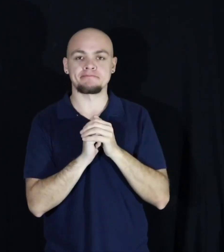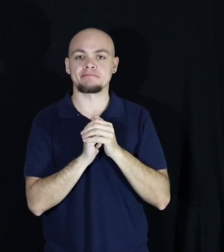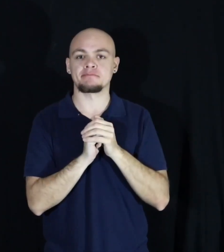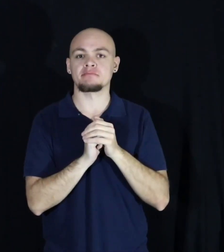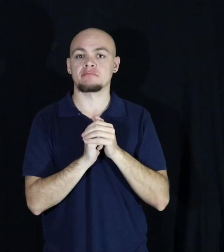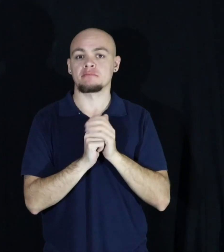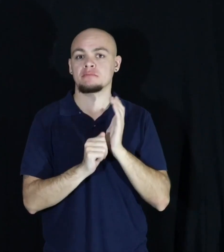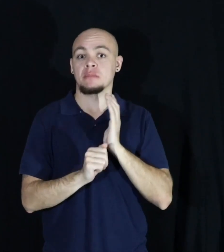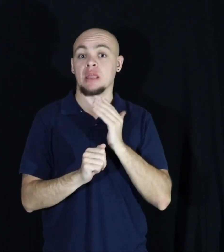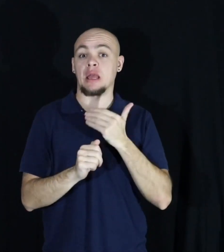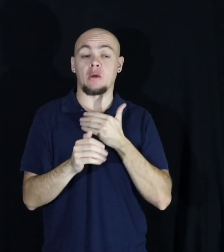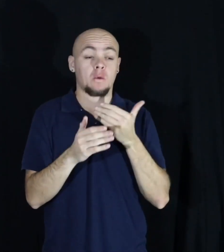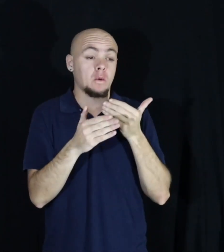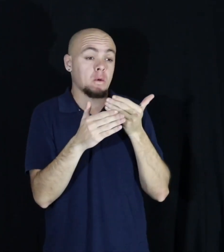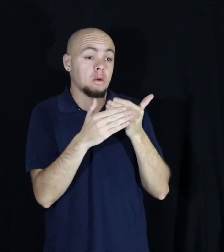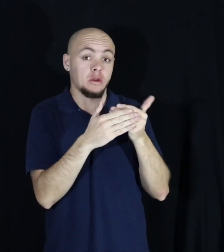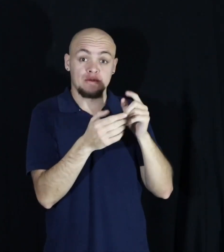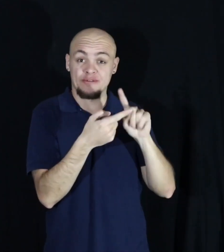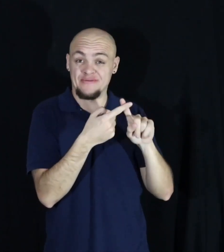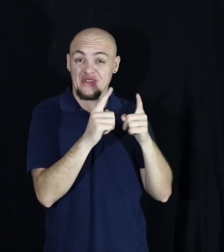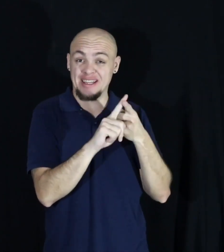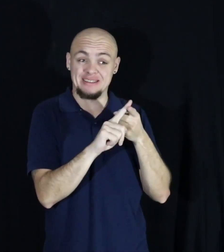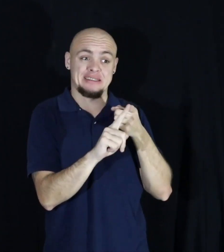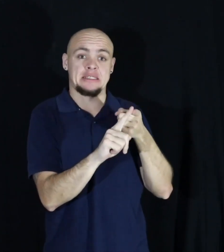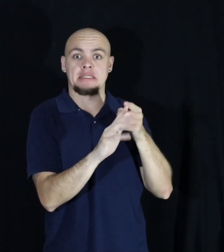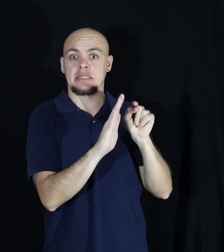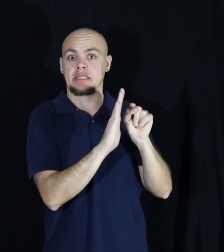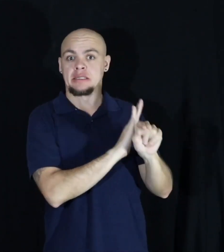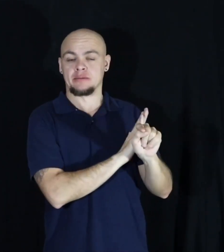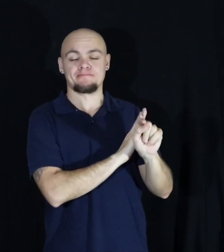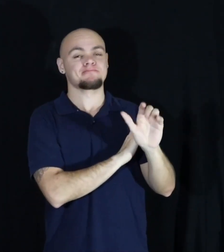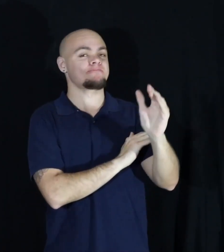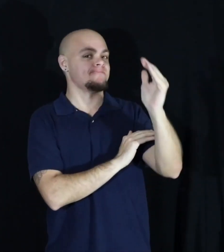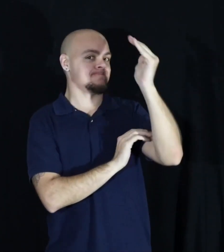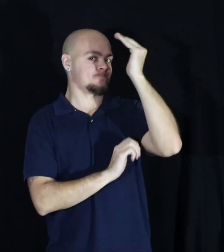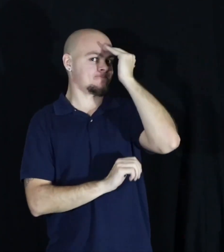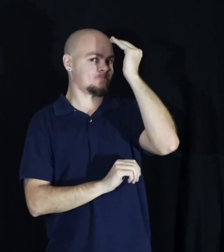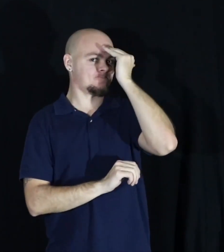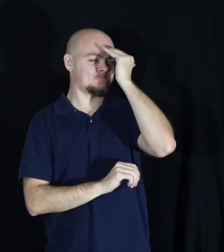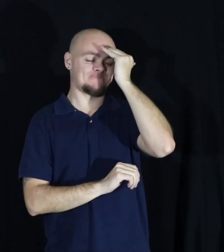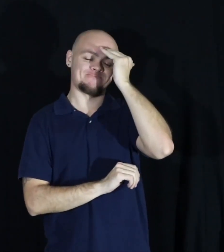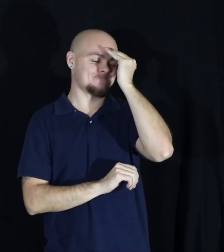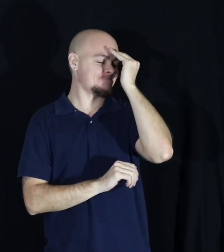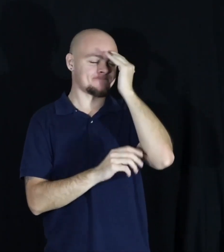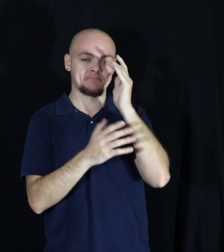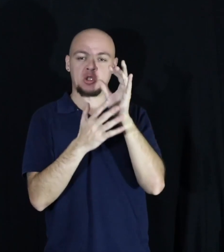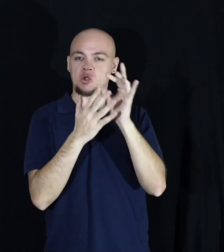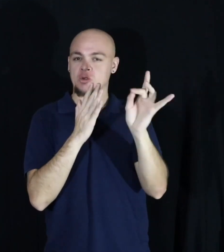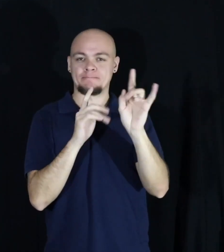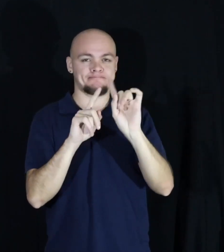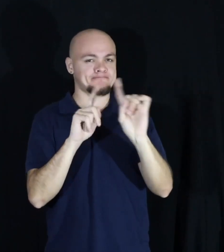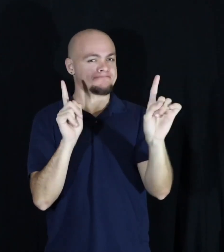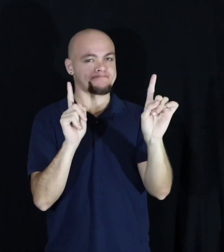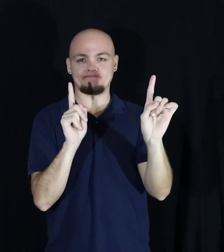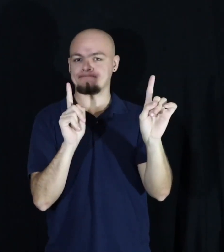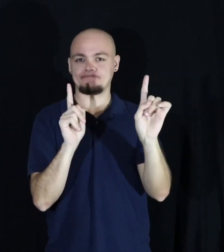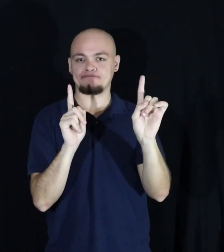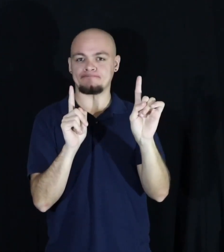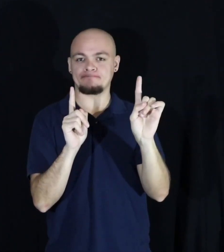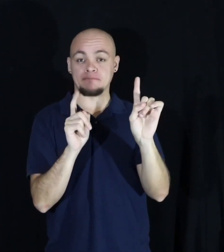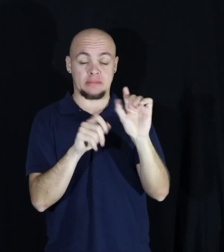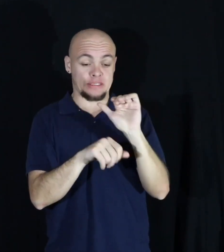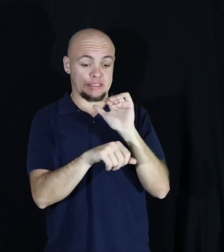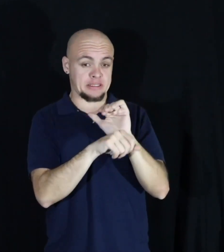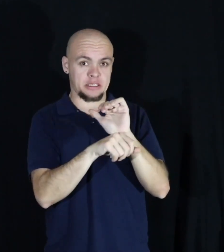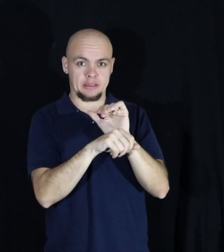of our closest friends were killed. That's when we knew there's no other choice. In the middle of the